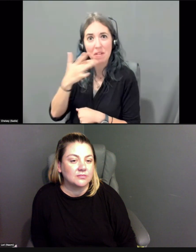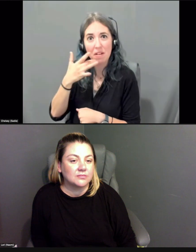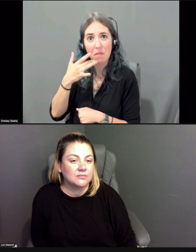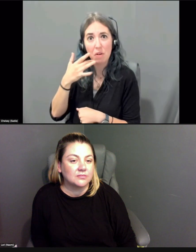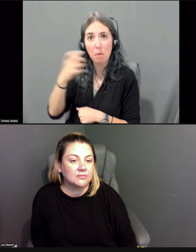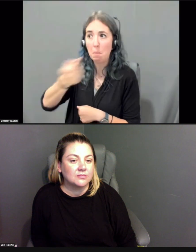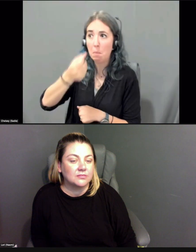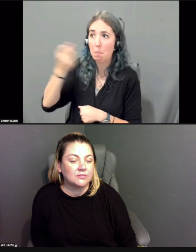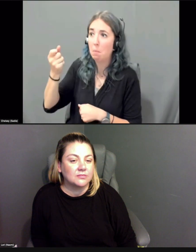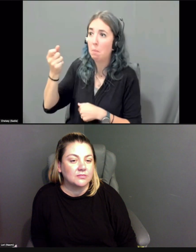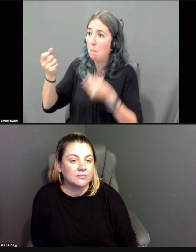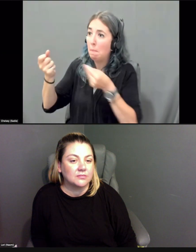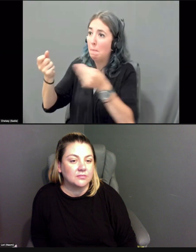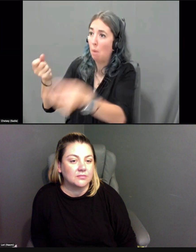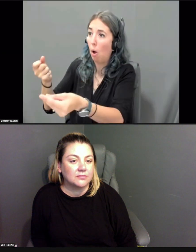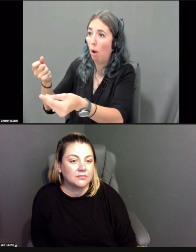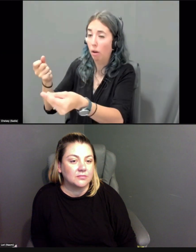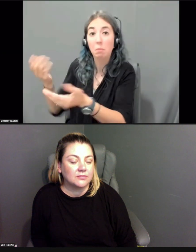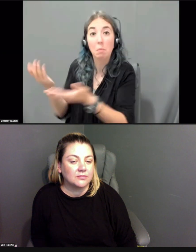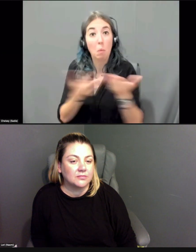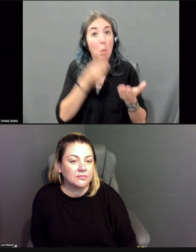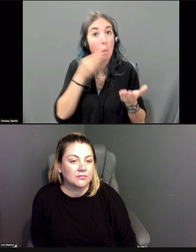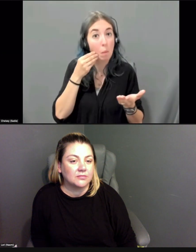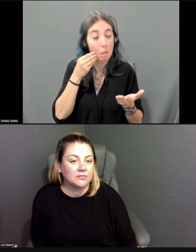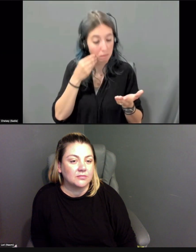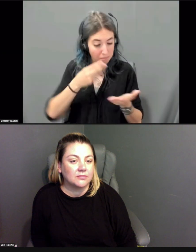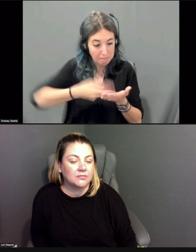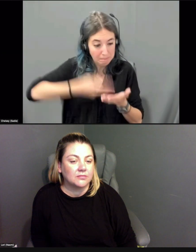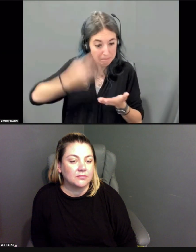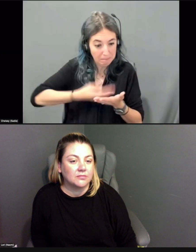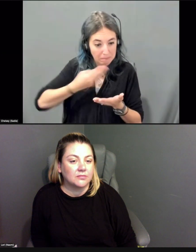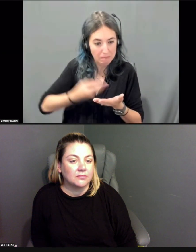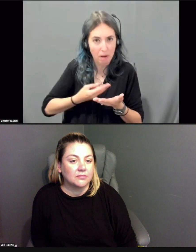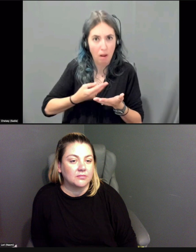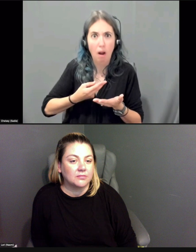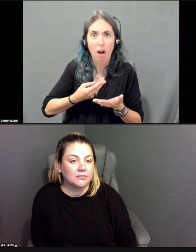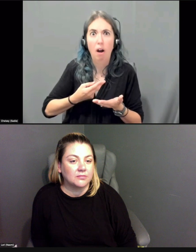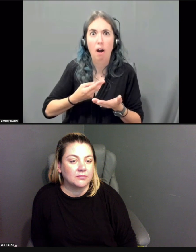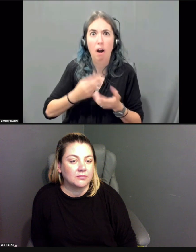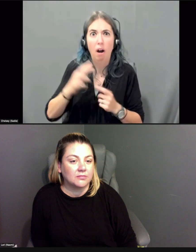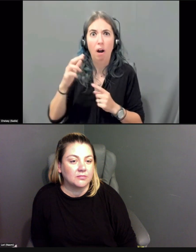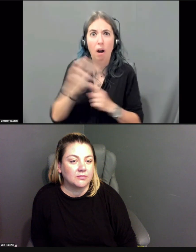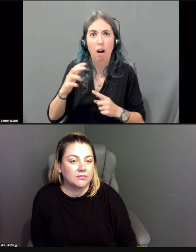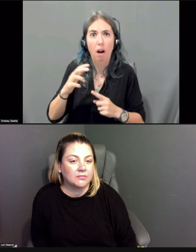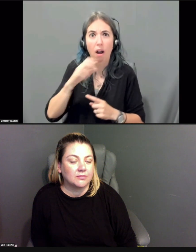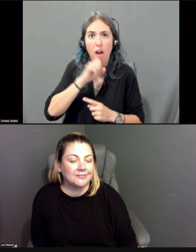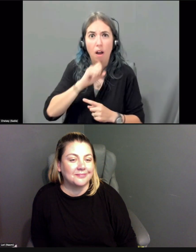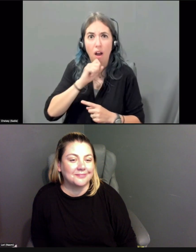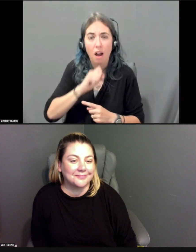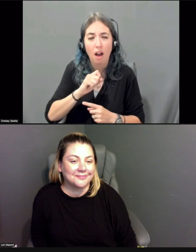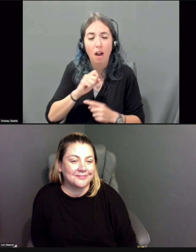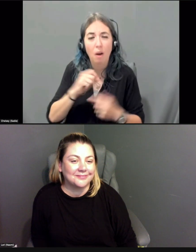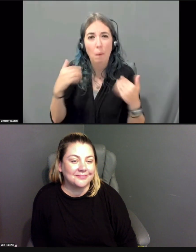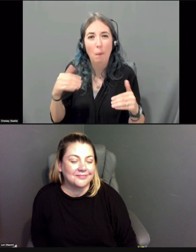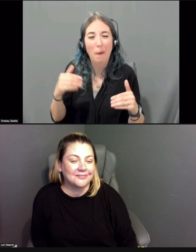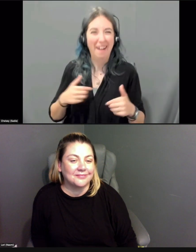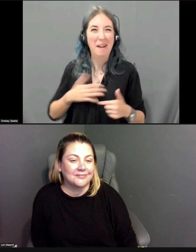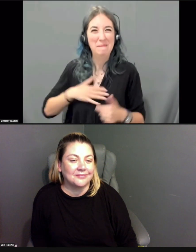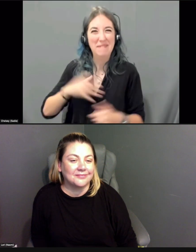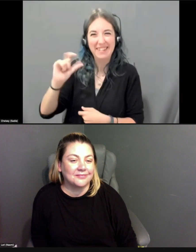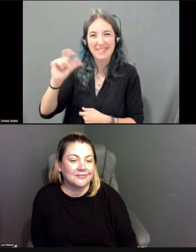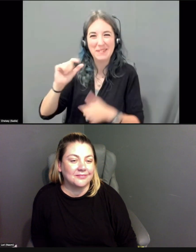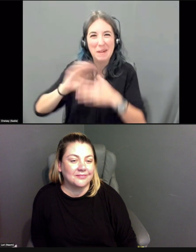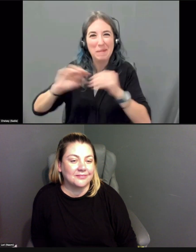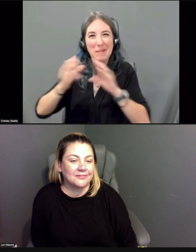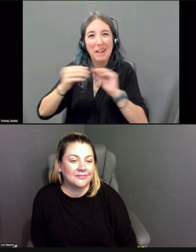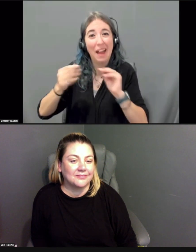I ate it, and it was the greatest ice cream in the world. And I actually shared about it on my Instagram stories, thinking that I found this really